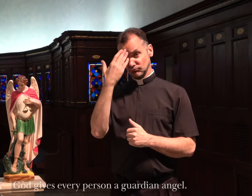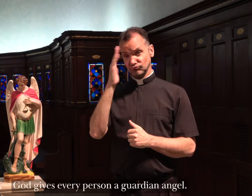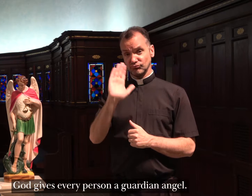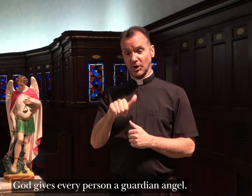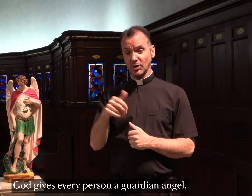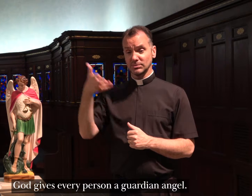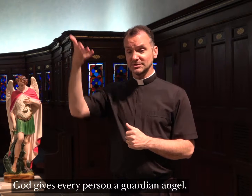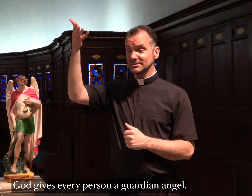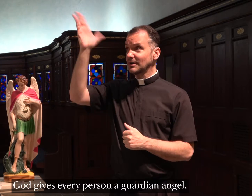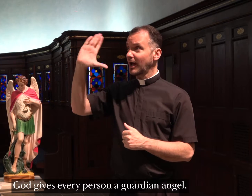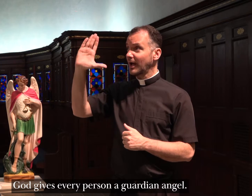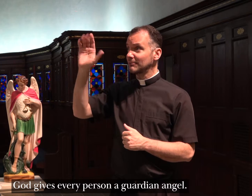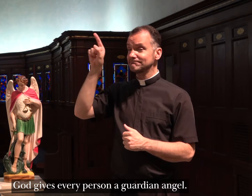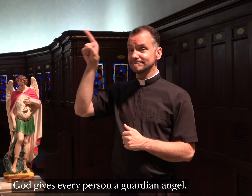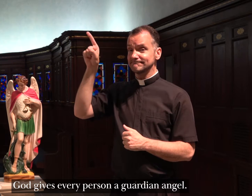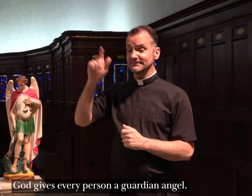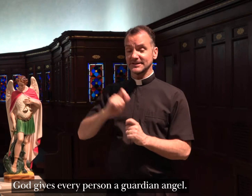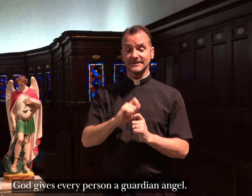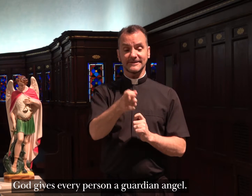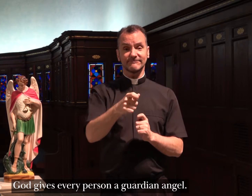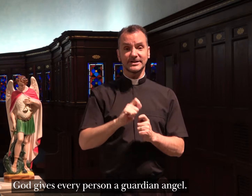Question gives every person a guardian angel.